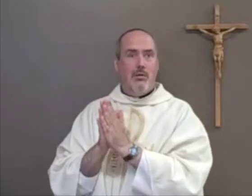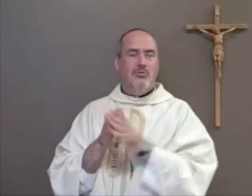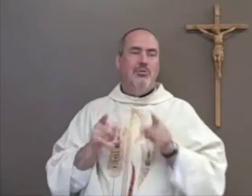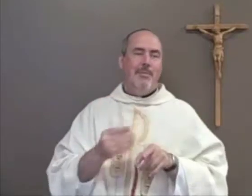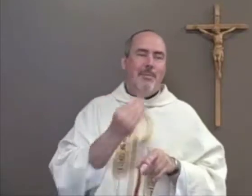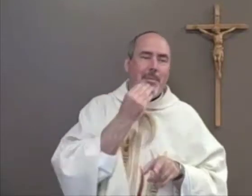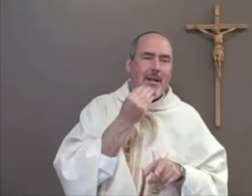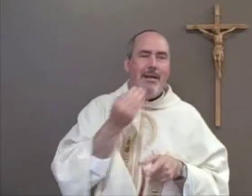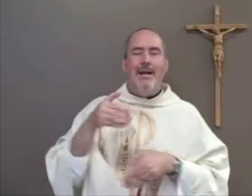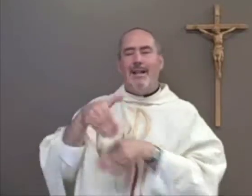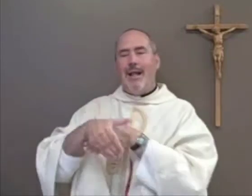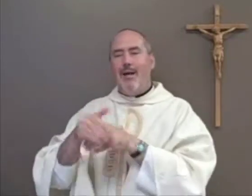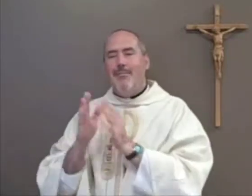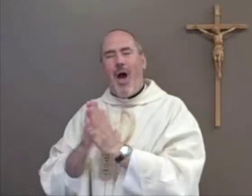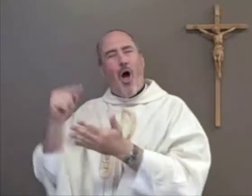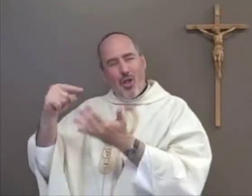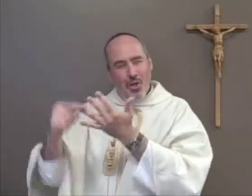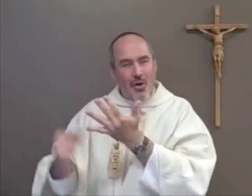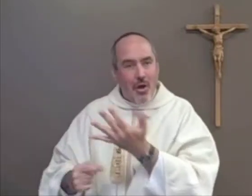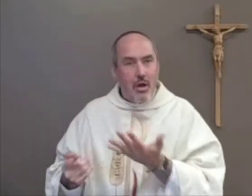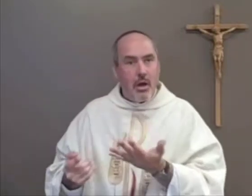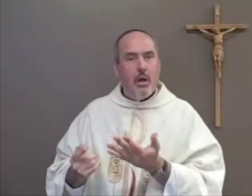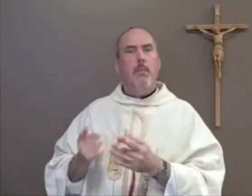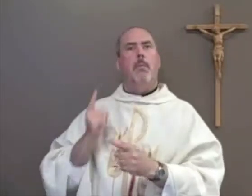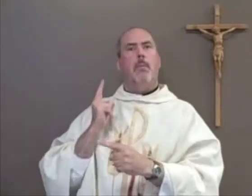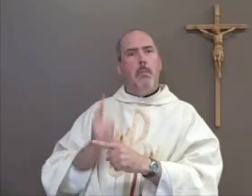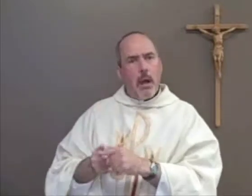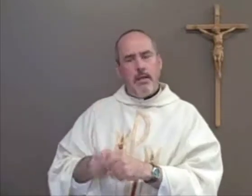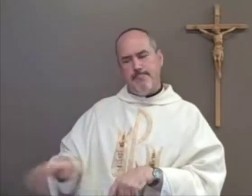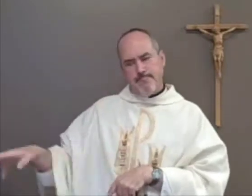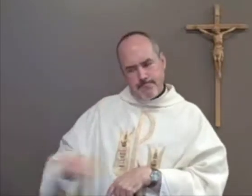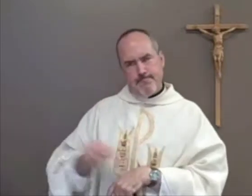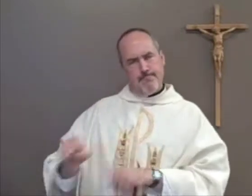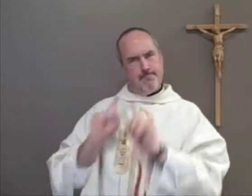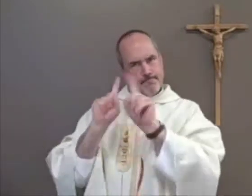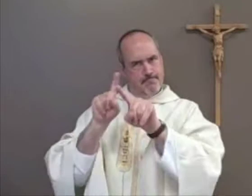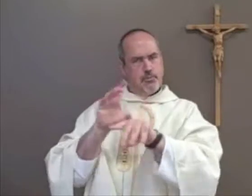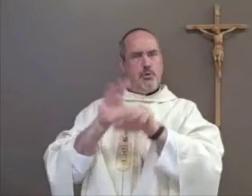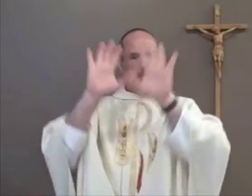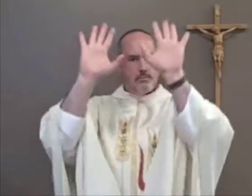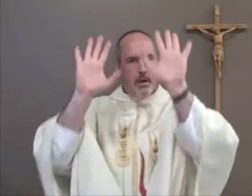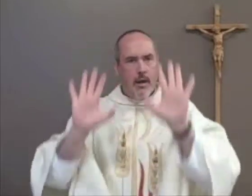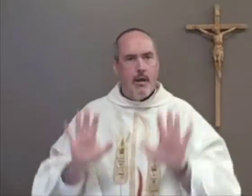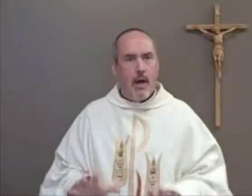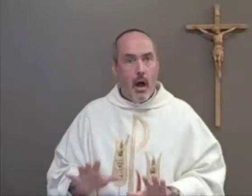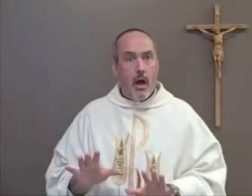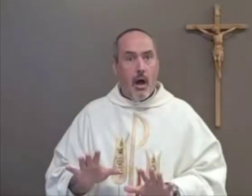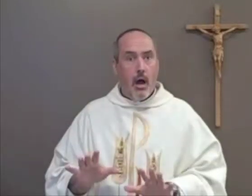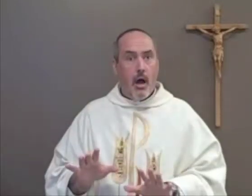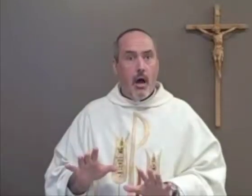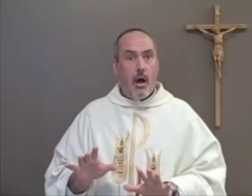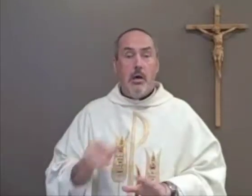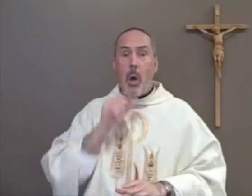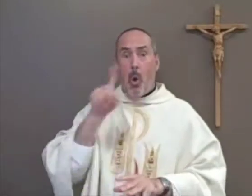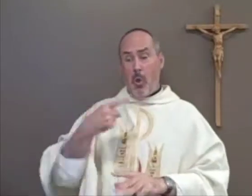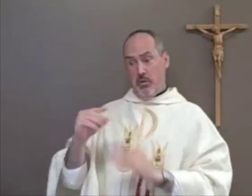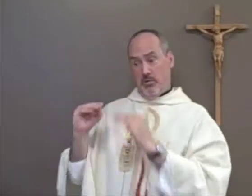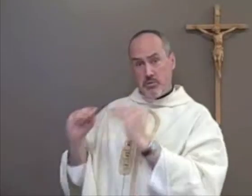before they go to bed or at meals or at special times. And we also, as parents, need to take those kids to Mass on